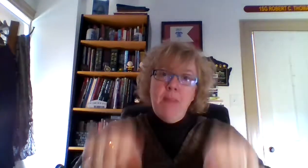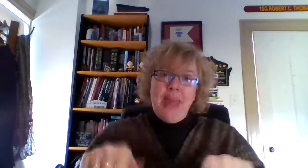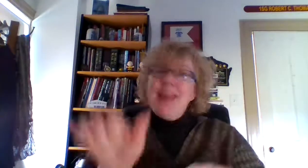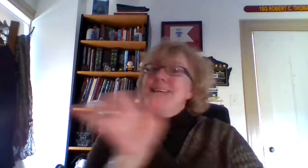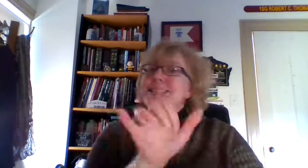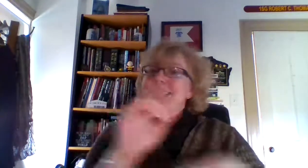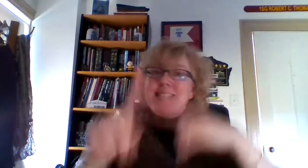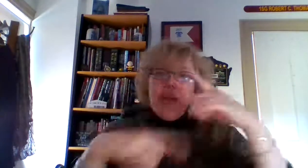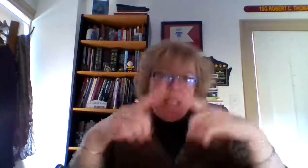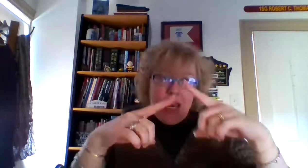may. Same sign.